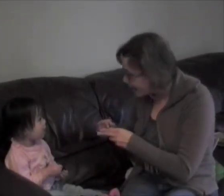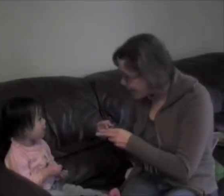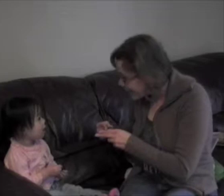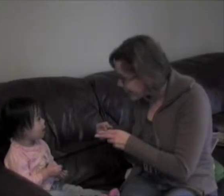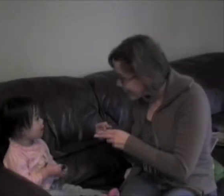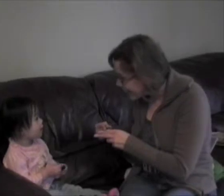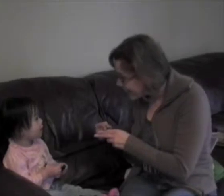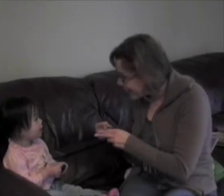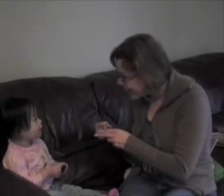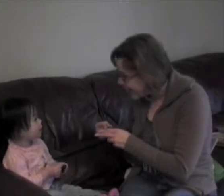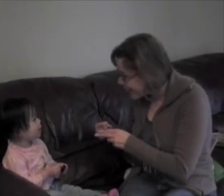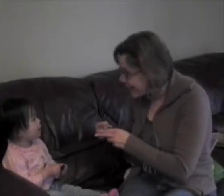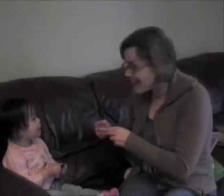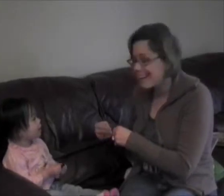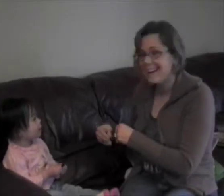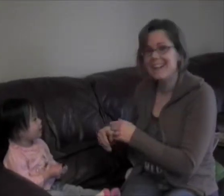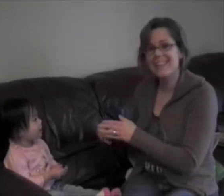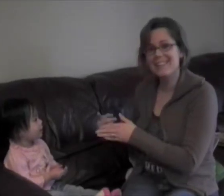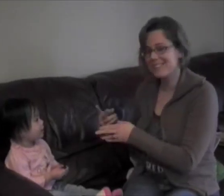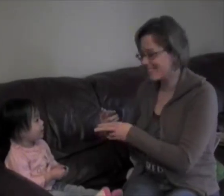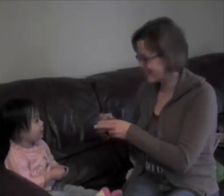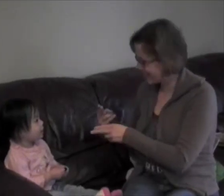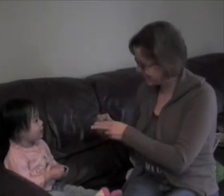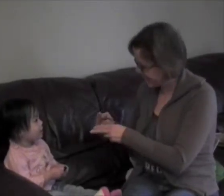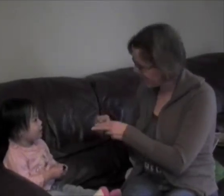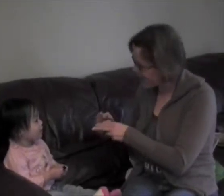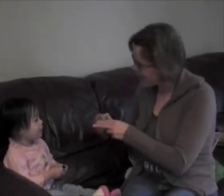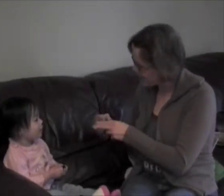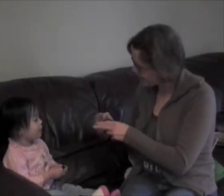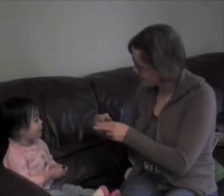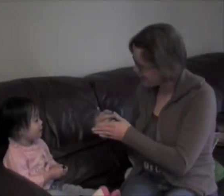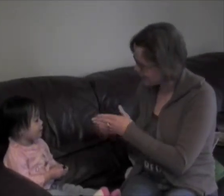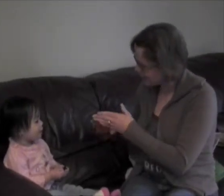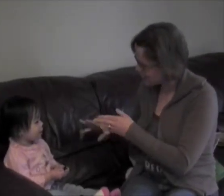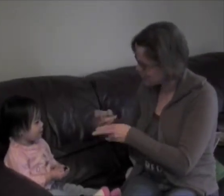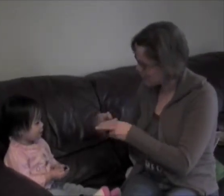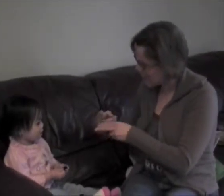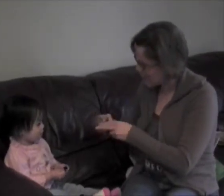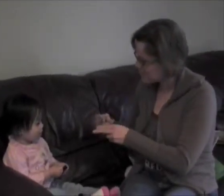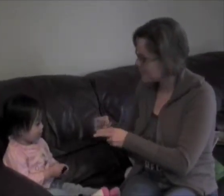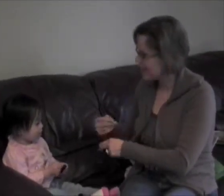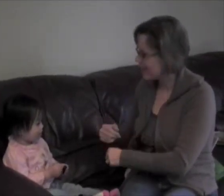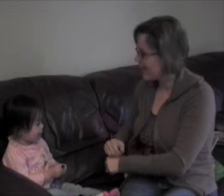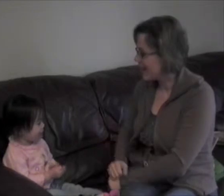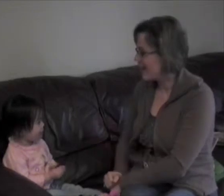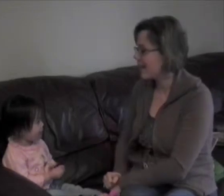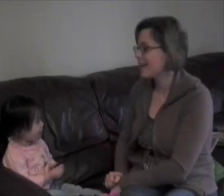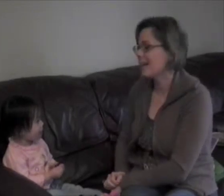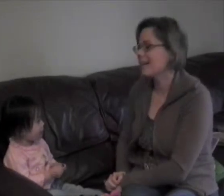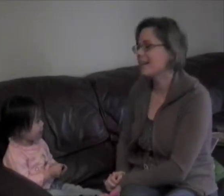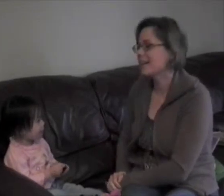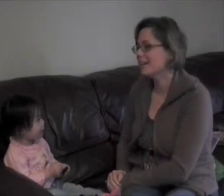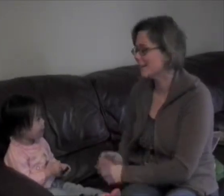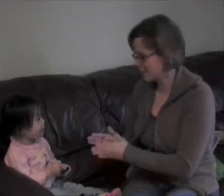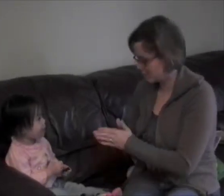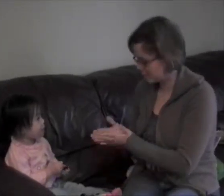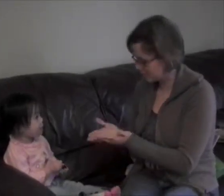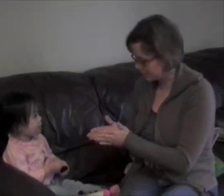What? Aleyana. That's name. Yeah. What's your name? Aleyana. What's